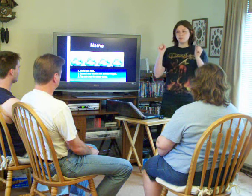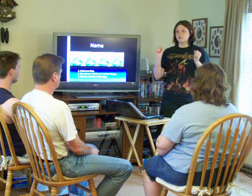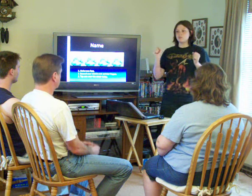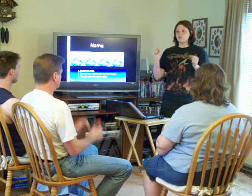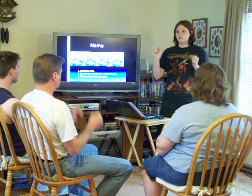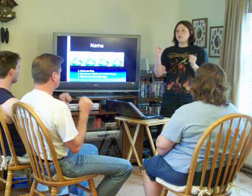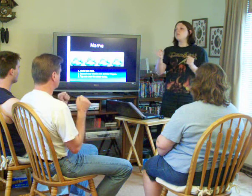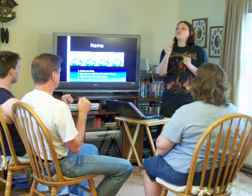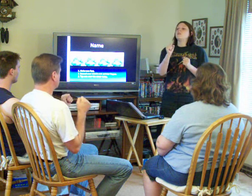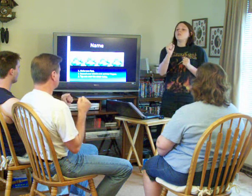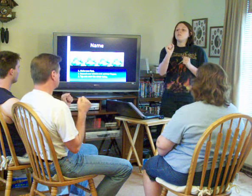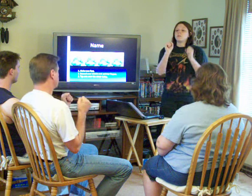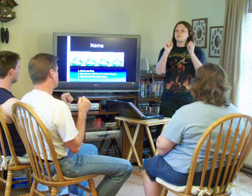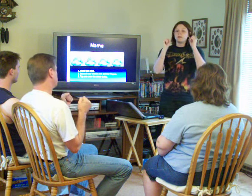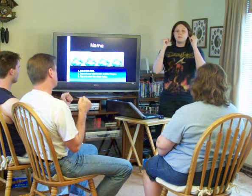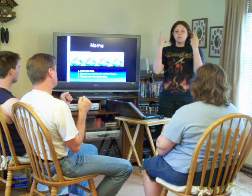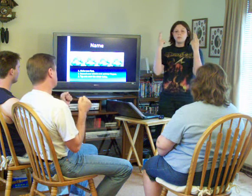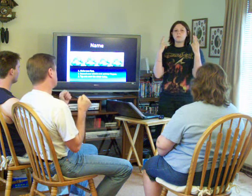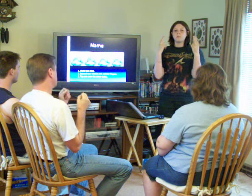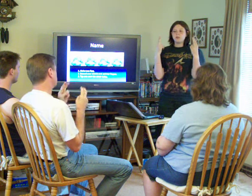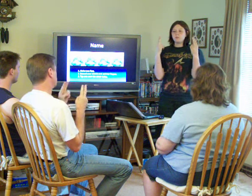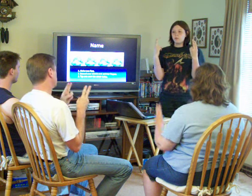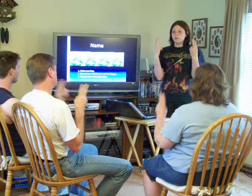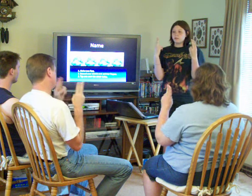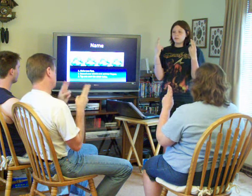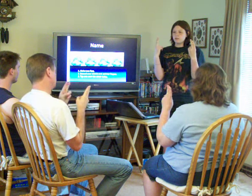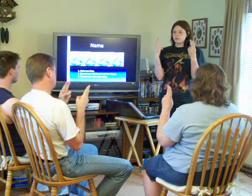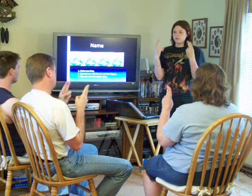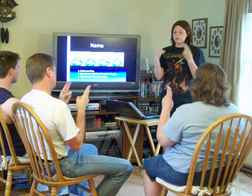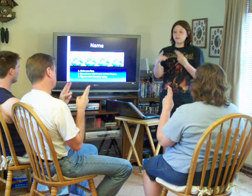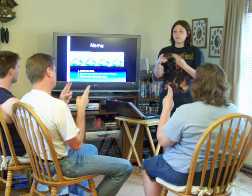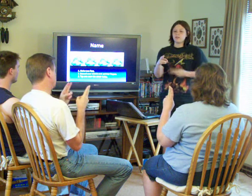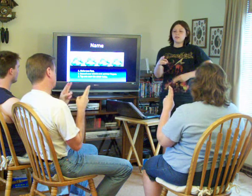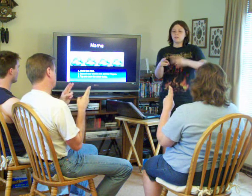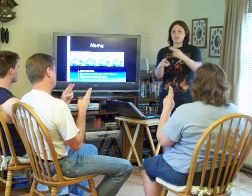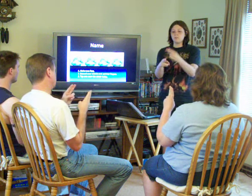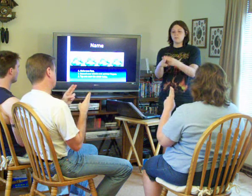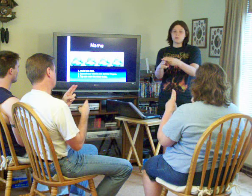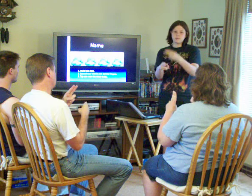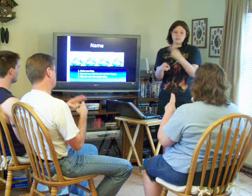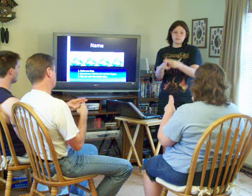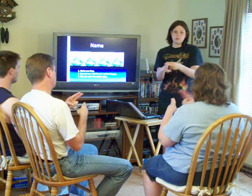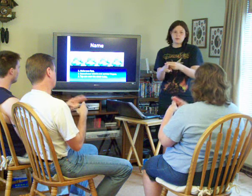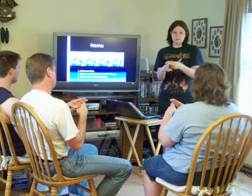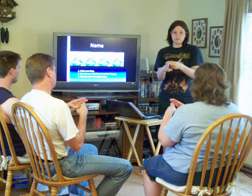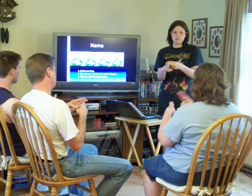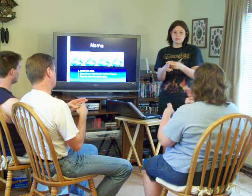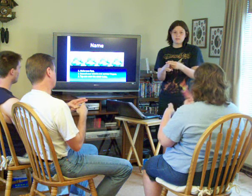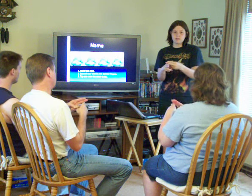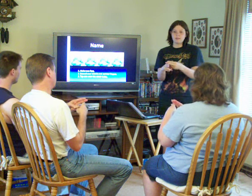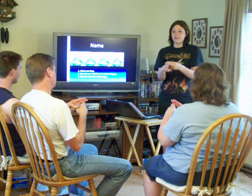fists. You extend both your middle and pointer fingers, and you tap twice, and that's